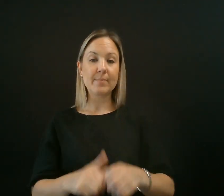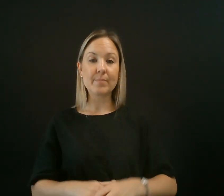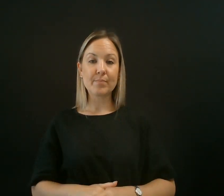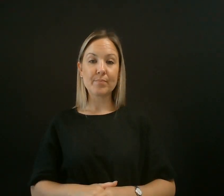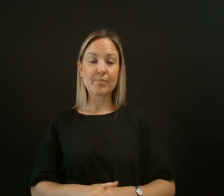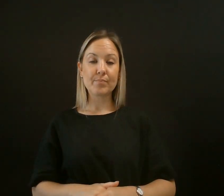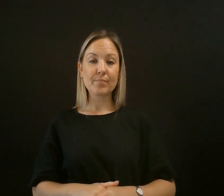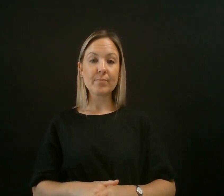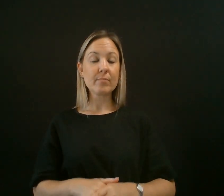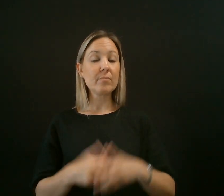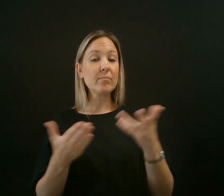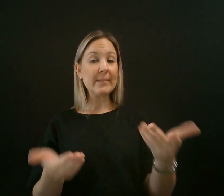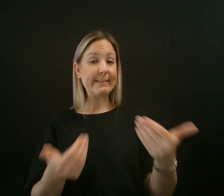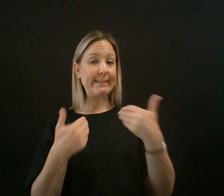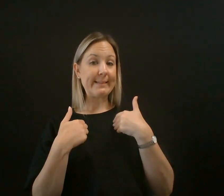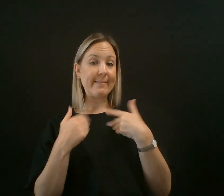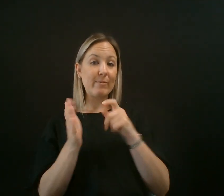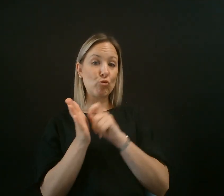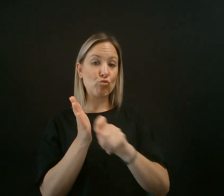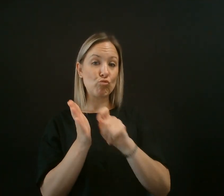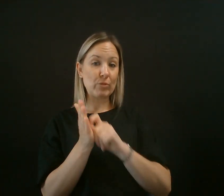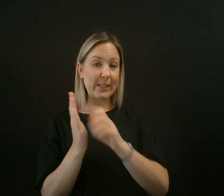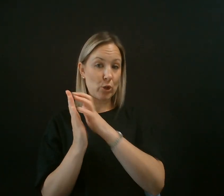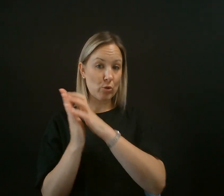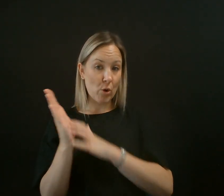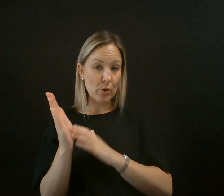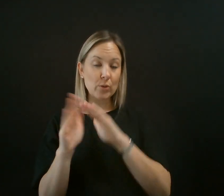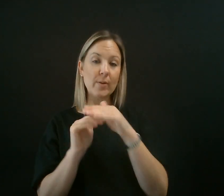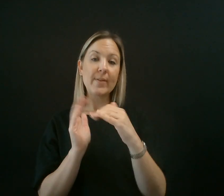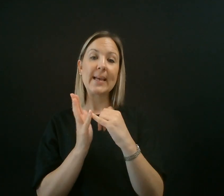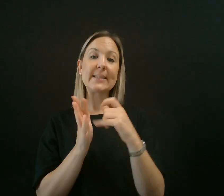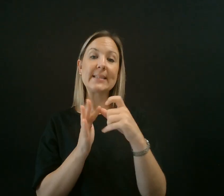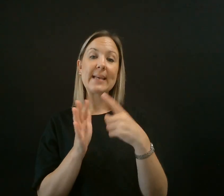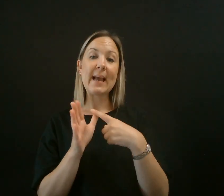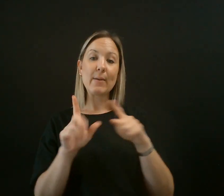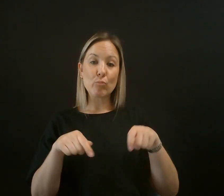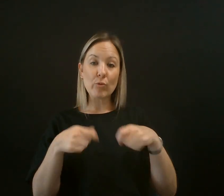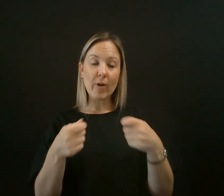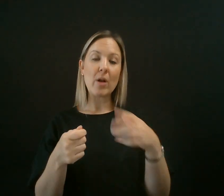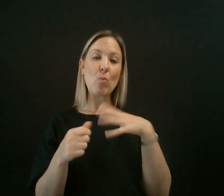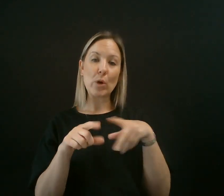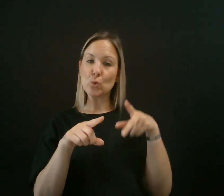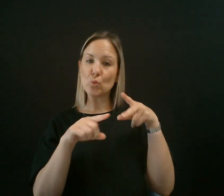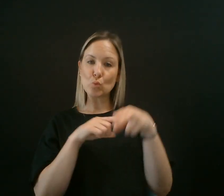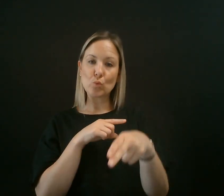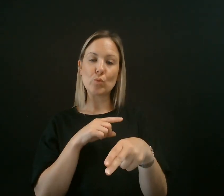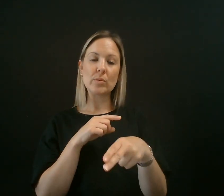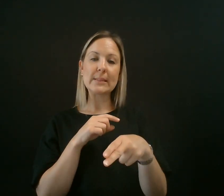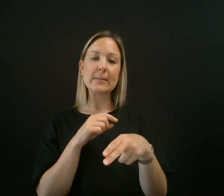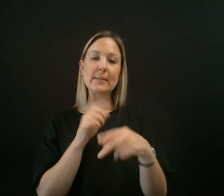To be given written notice of the SDA provider wanting to end the tenancy agreement.